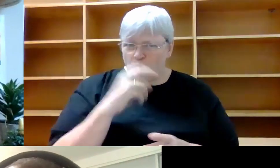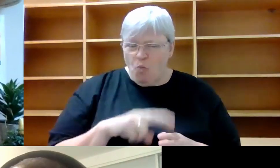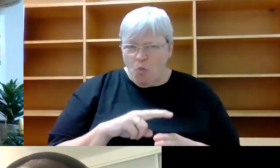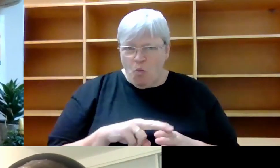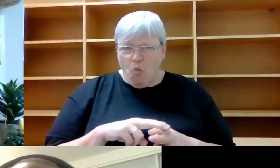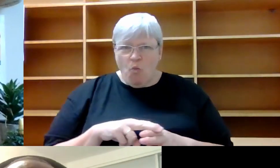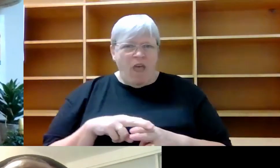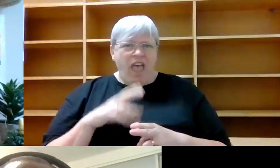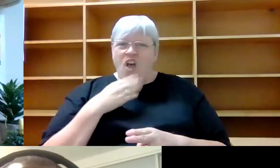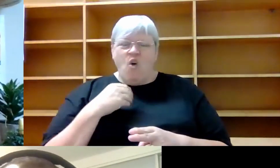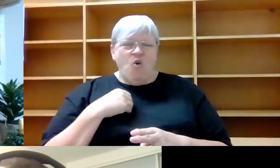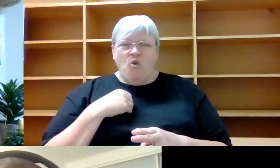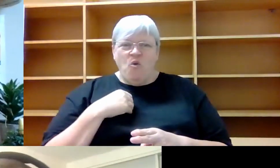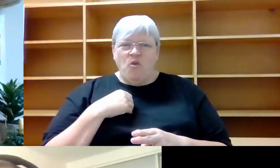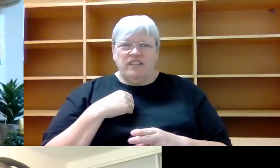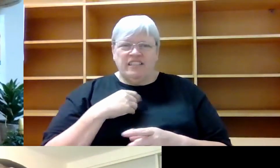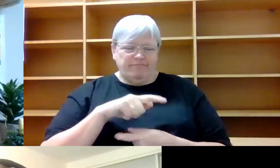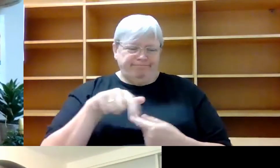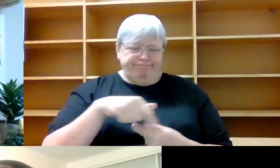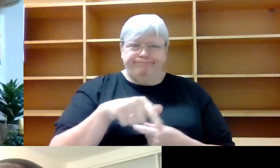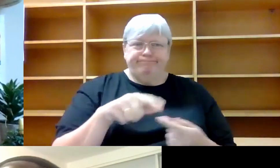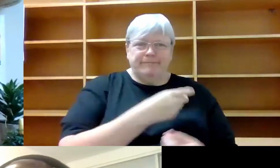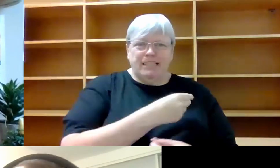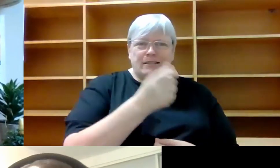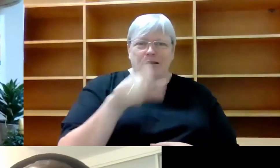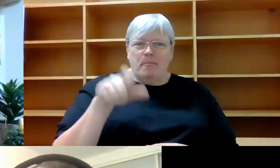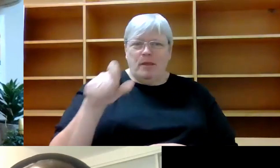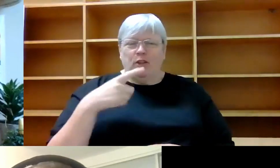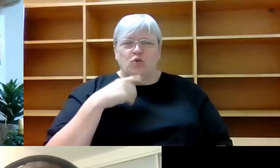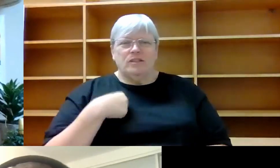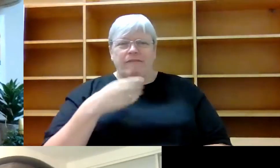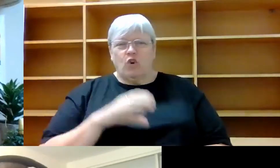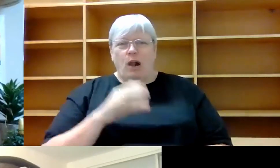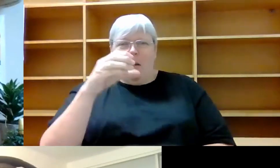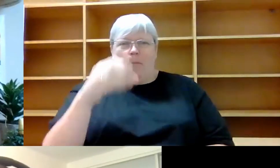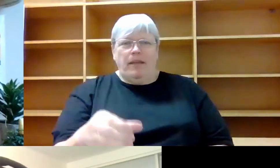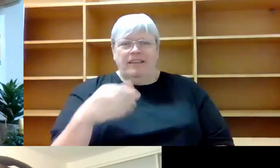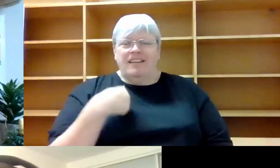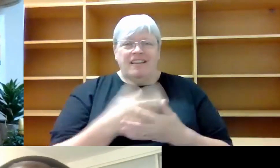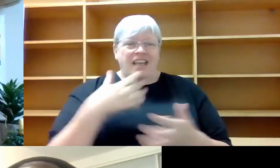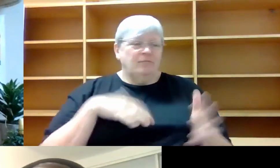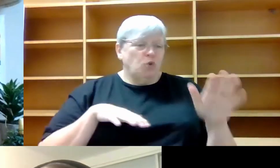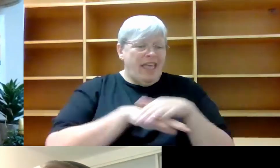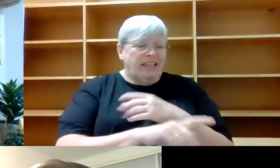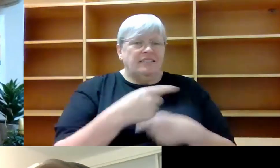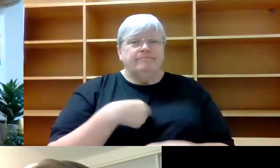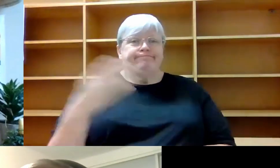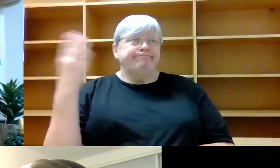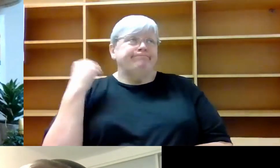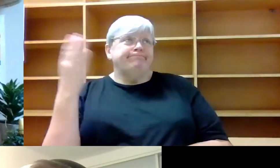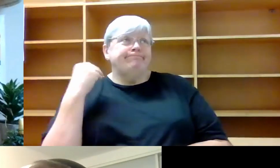I don't use them as coasters like some people do. I still actually put it into a boombox and hear music from them. And